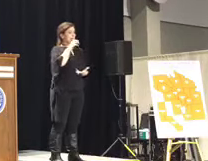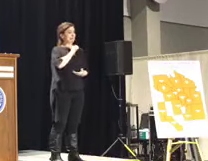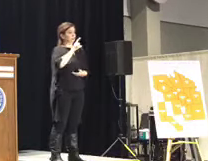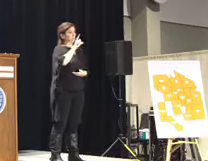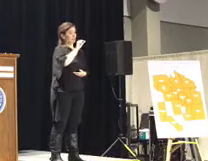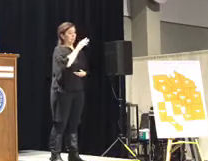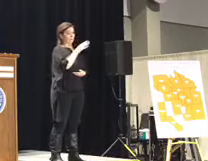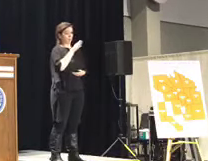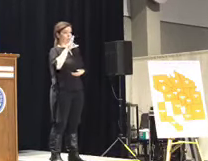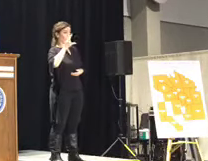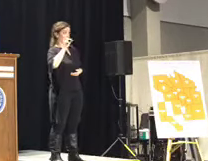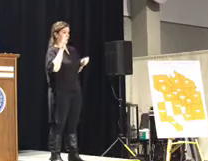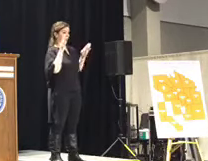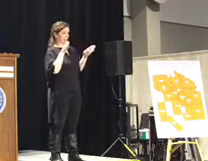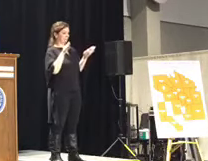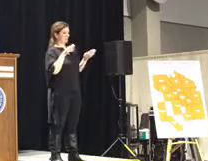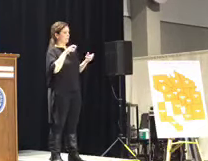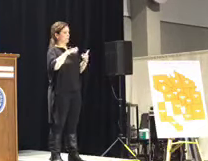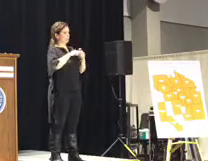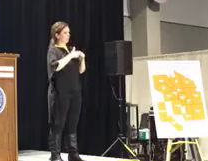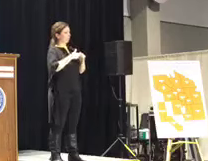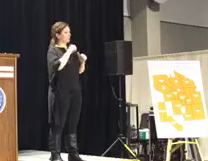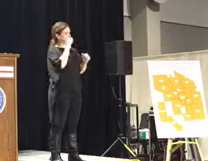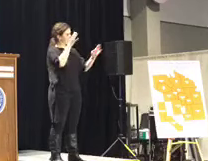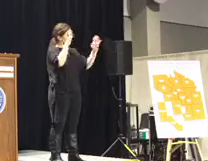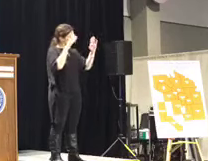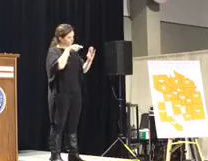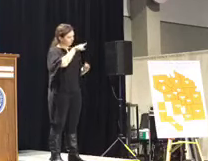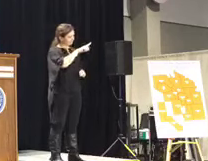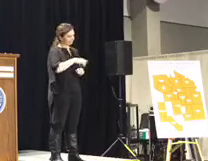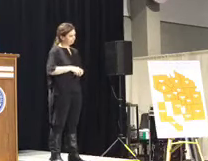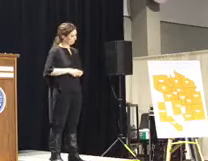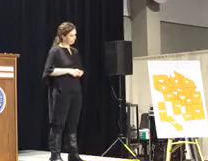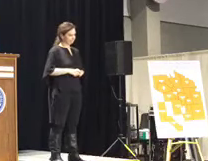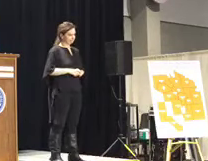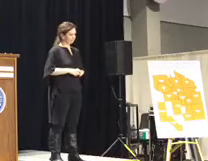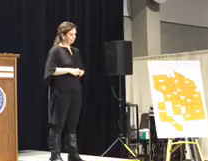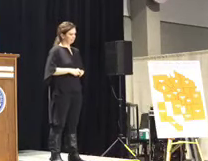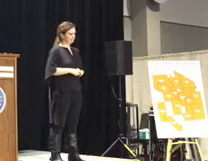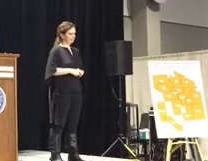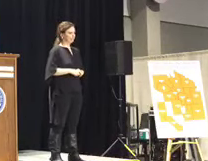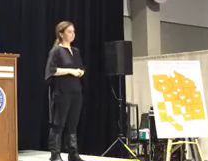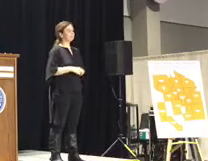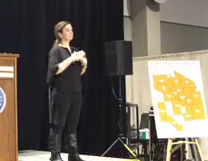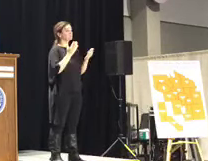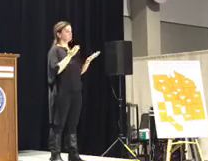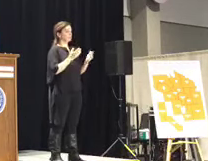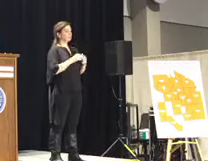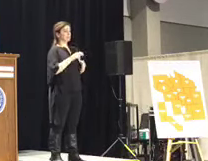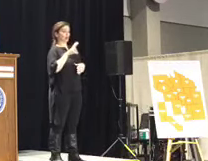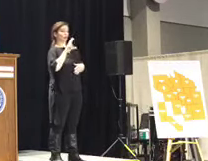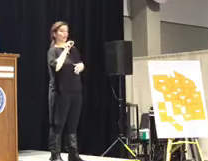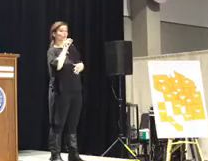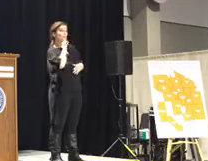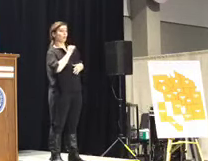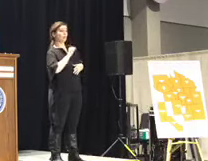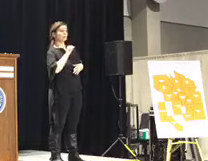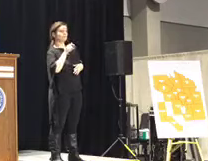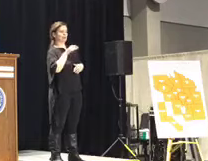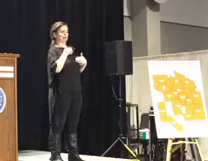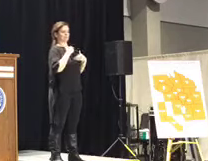So saying that, we have 15 individuals in their 30s, 18 in their 40s, 19